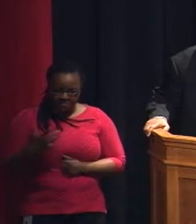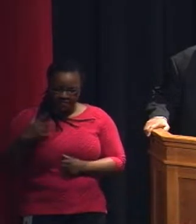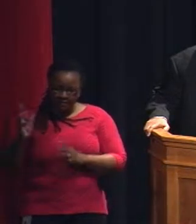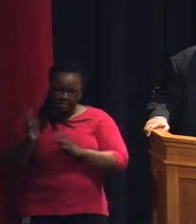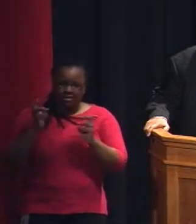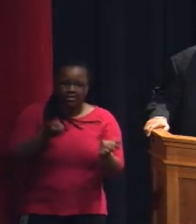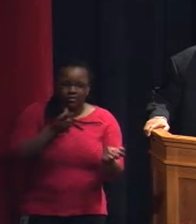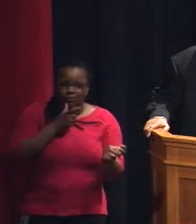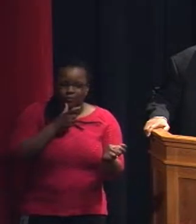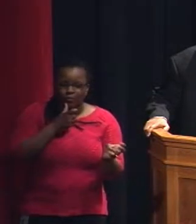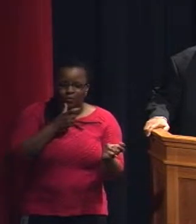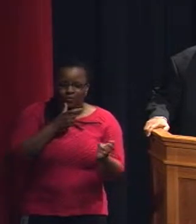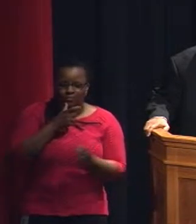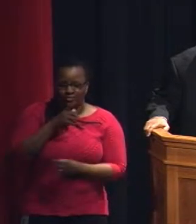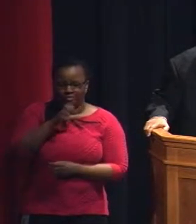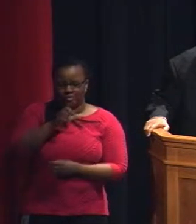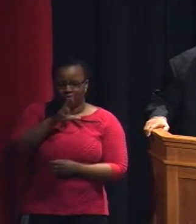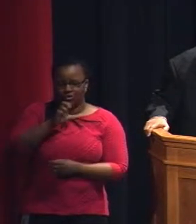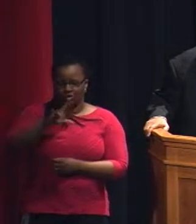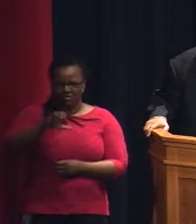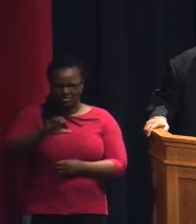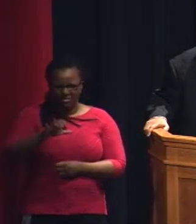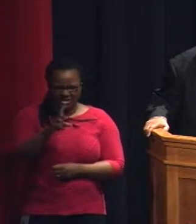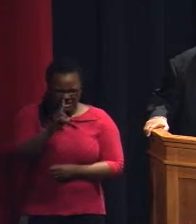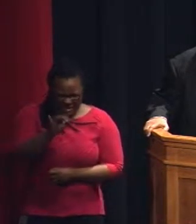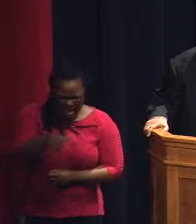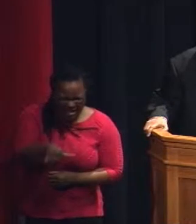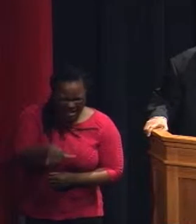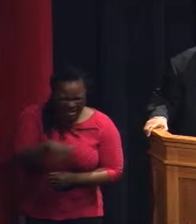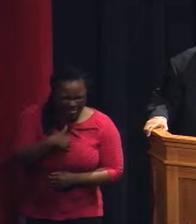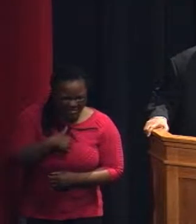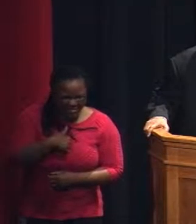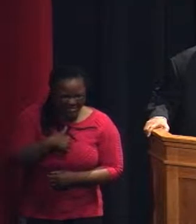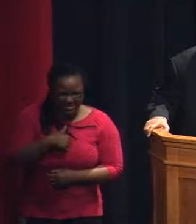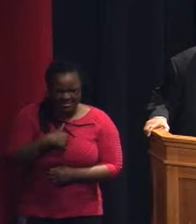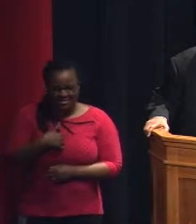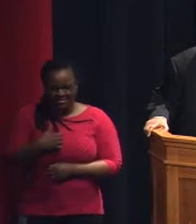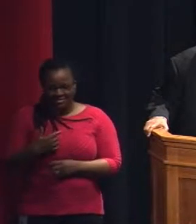of that great philosopher Urkel. Did I do that?